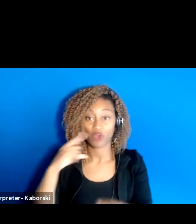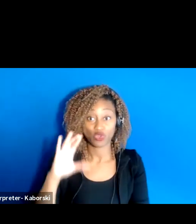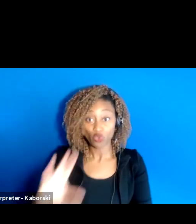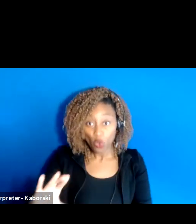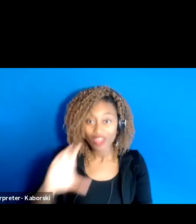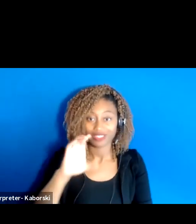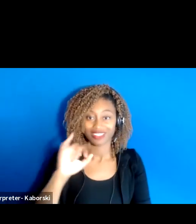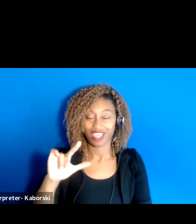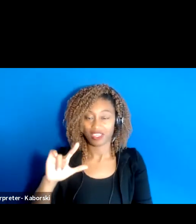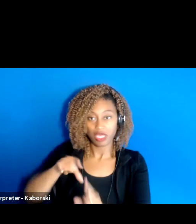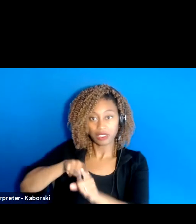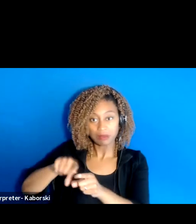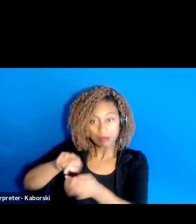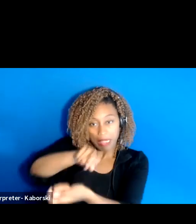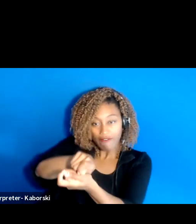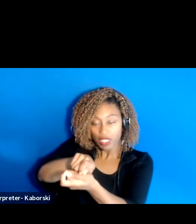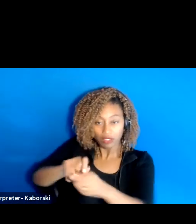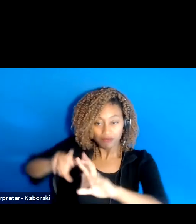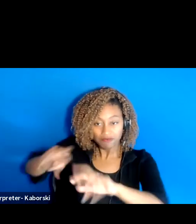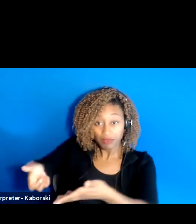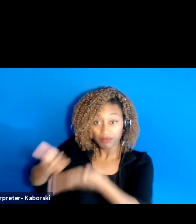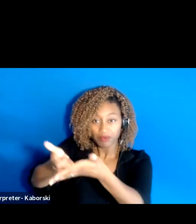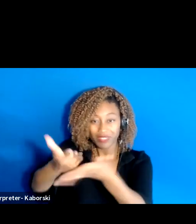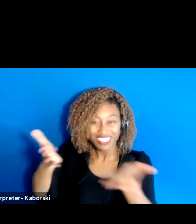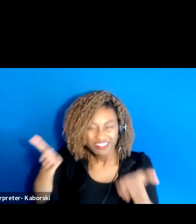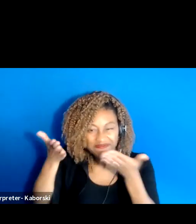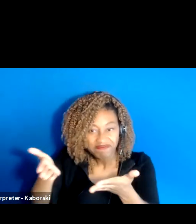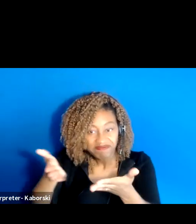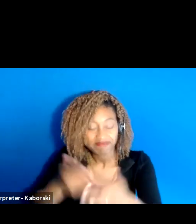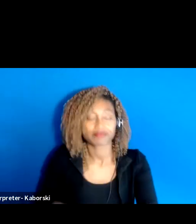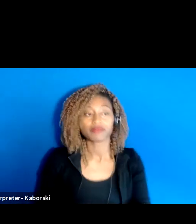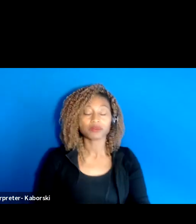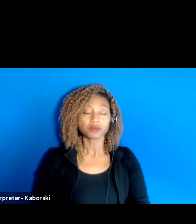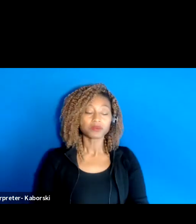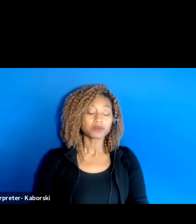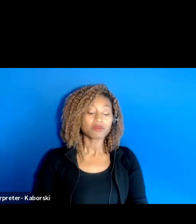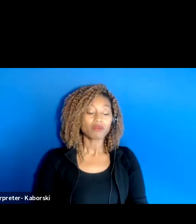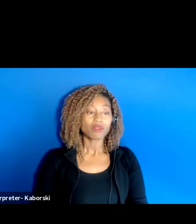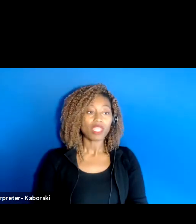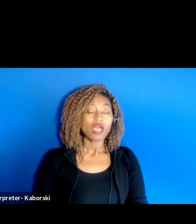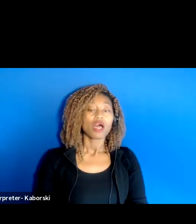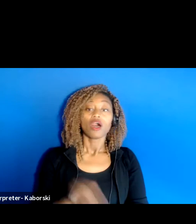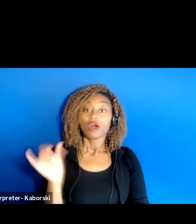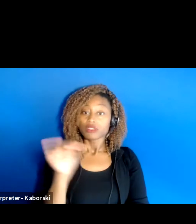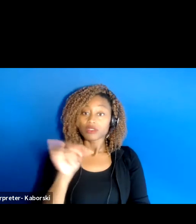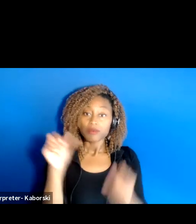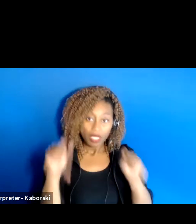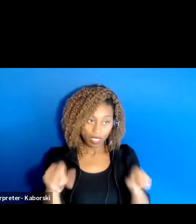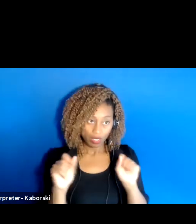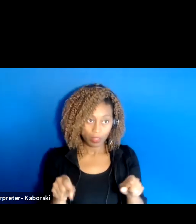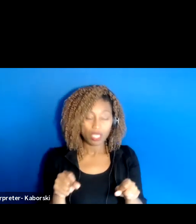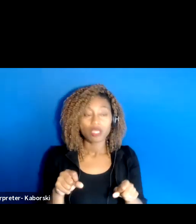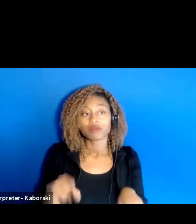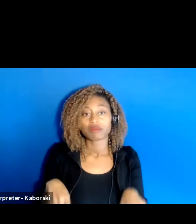We've also been able to undergo and take on two, for us, really